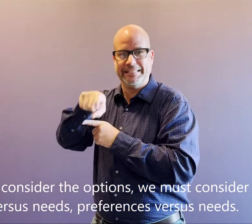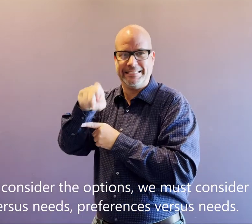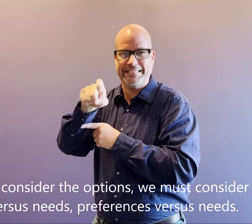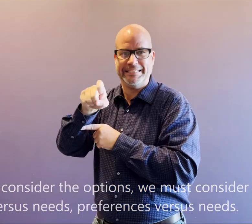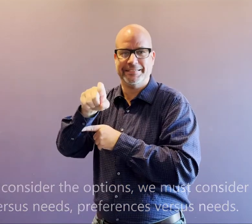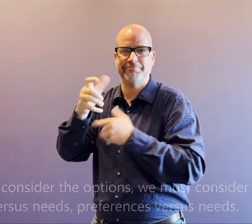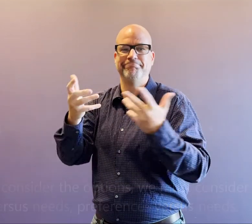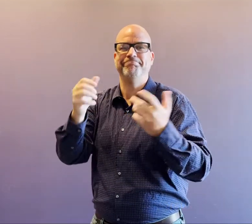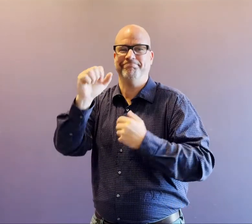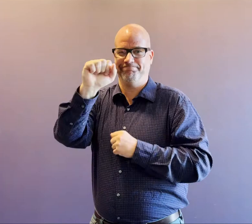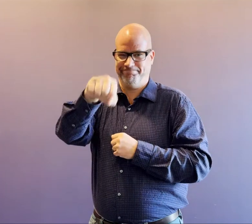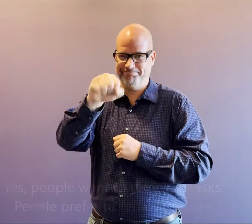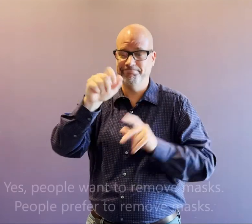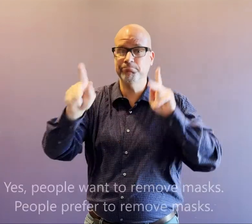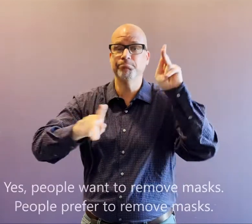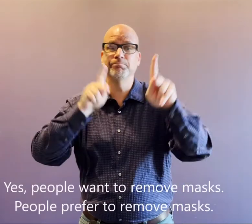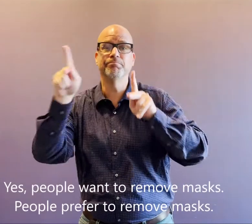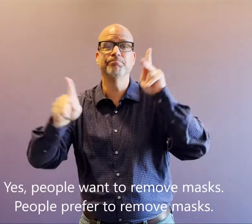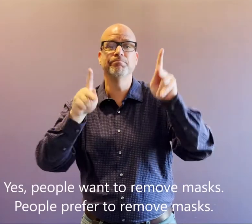Preferences versus needs.